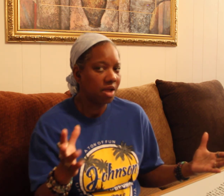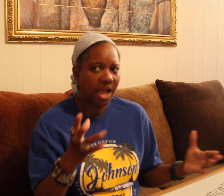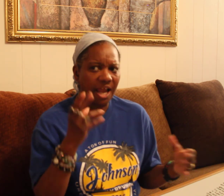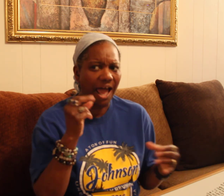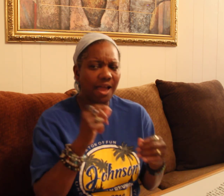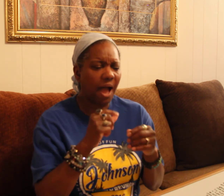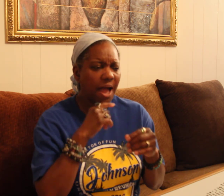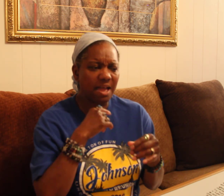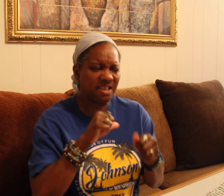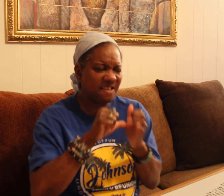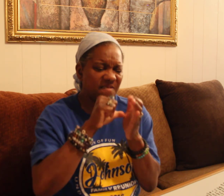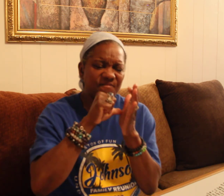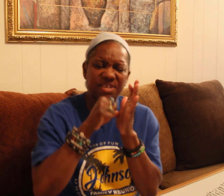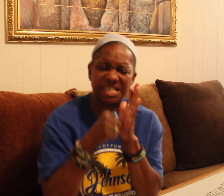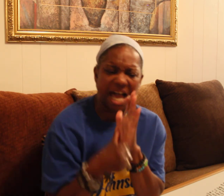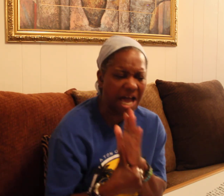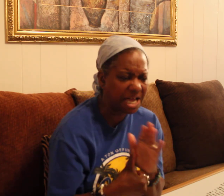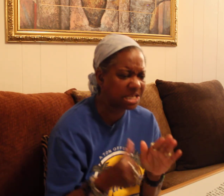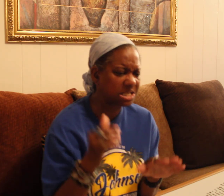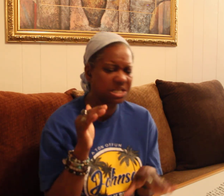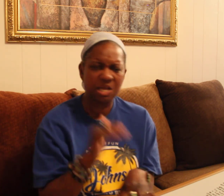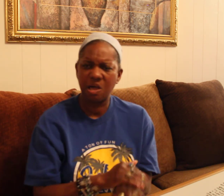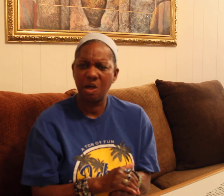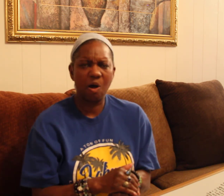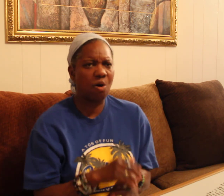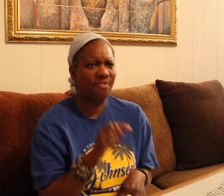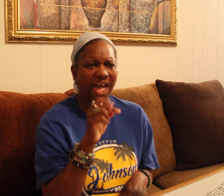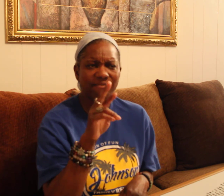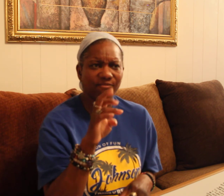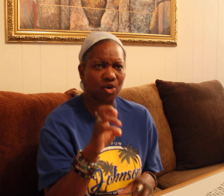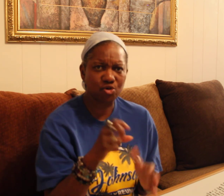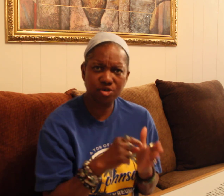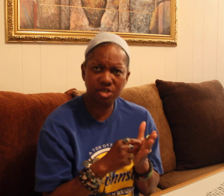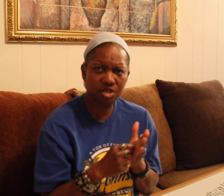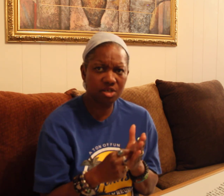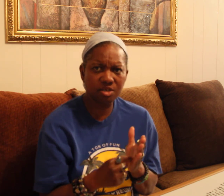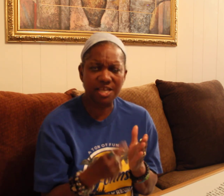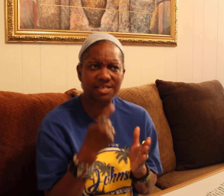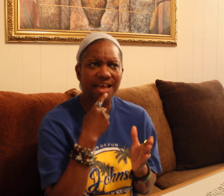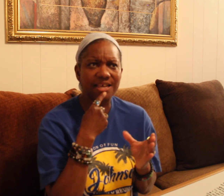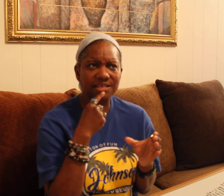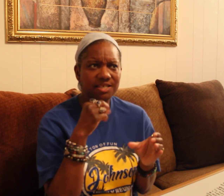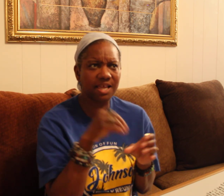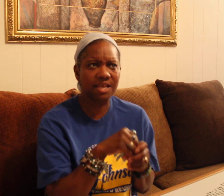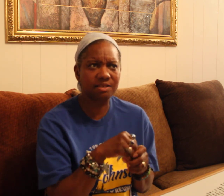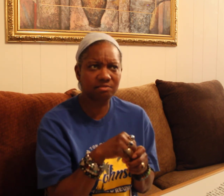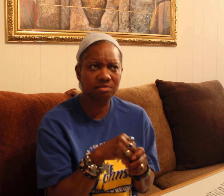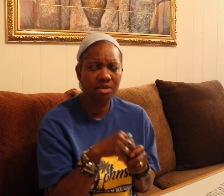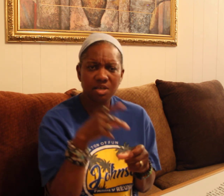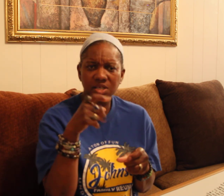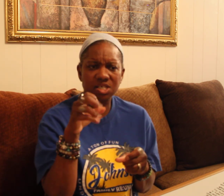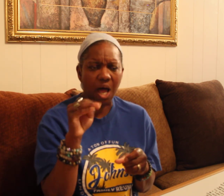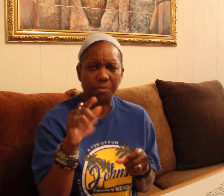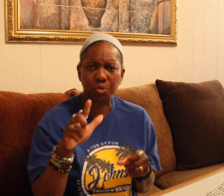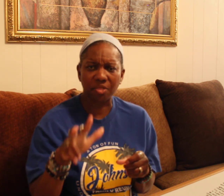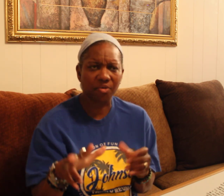And I emphasize on that verse that says in Psalm